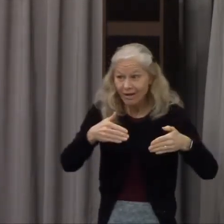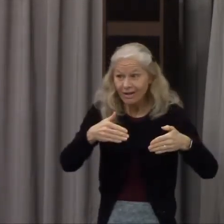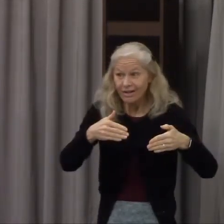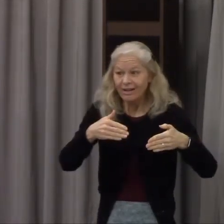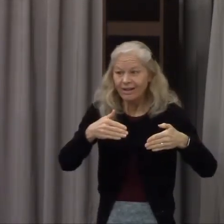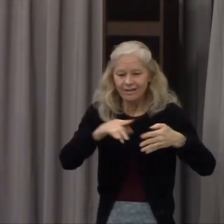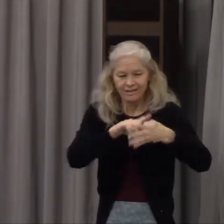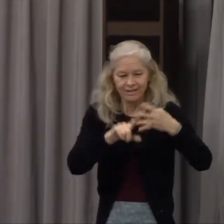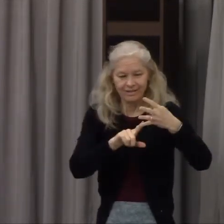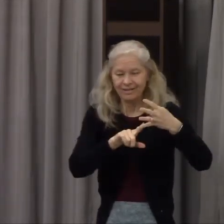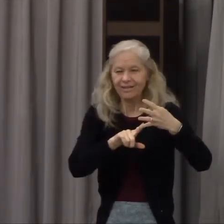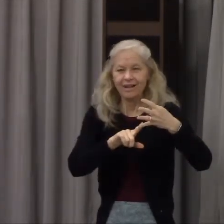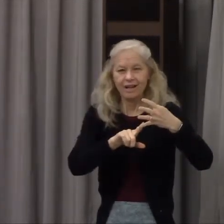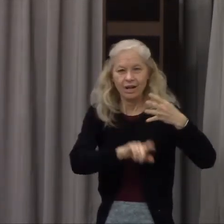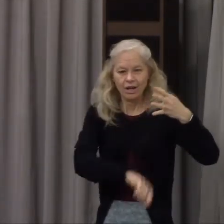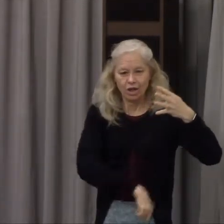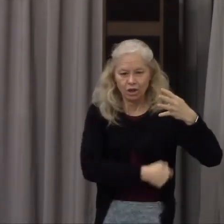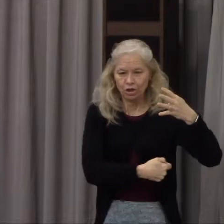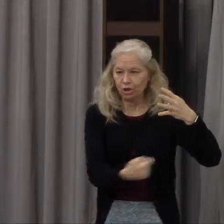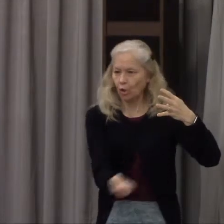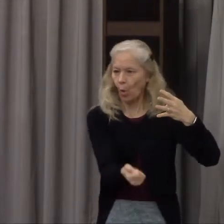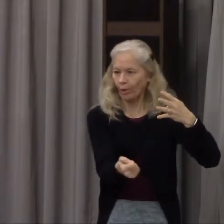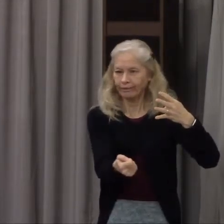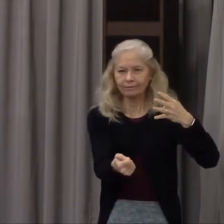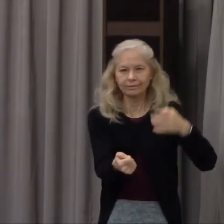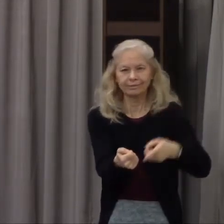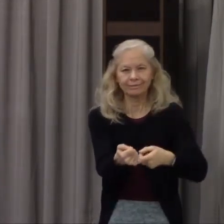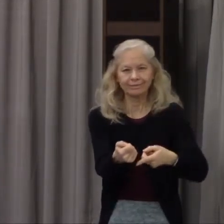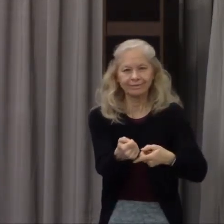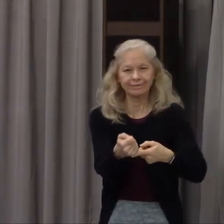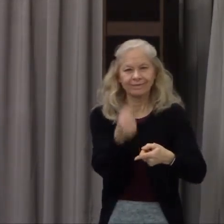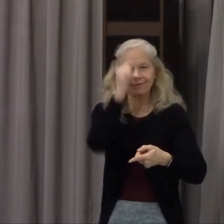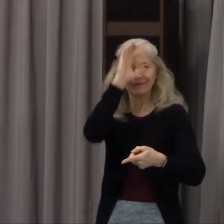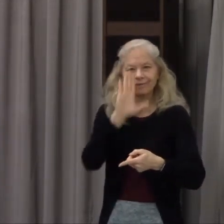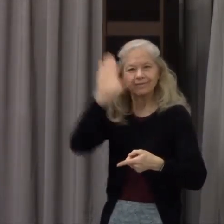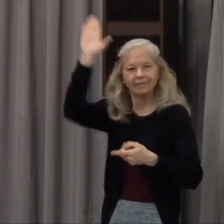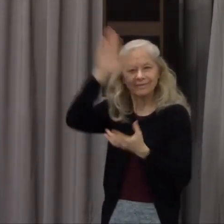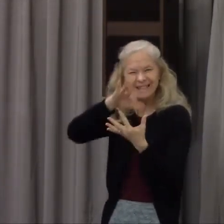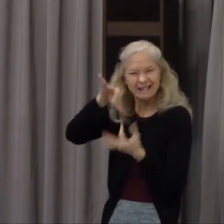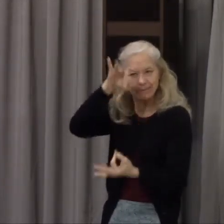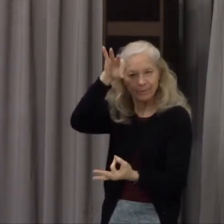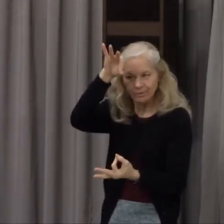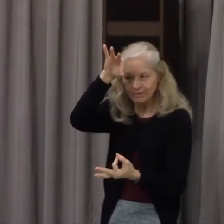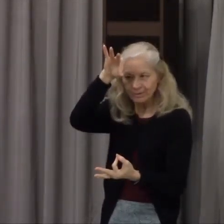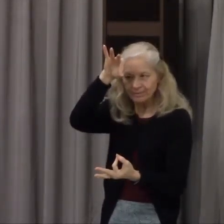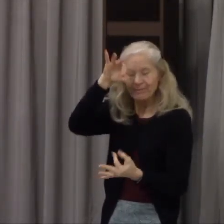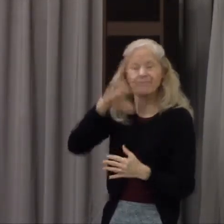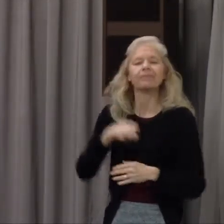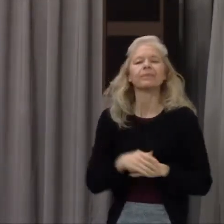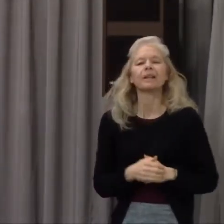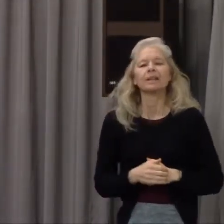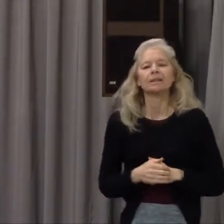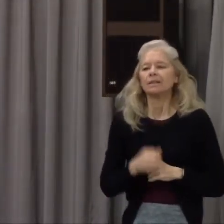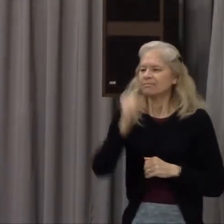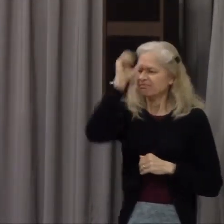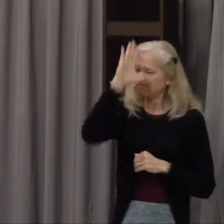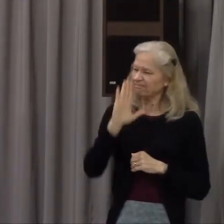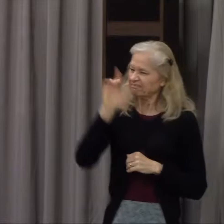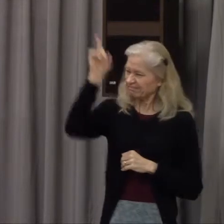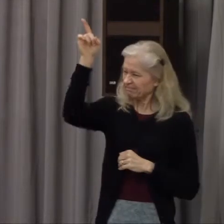illustrations or symbols, pictures in the Bible that God gives to describe